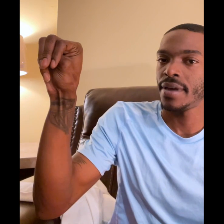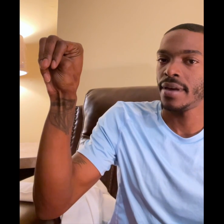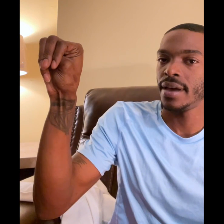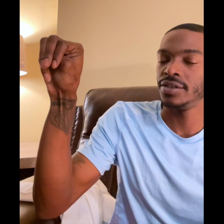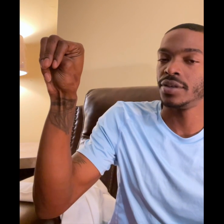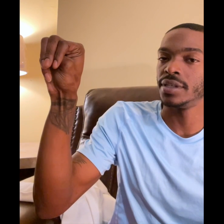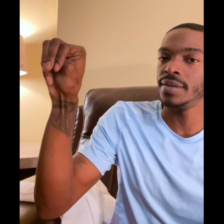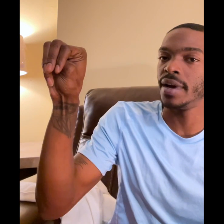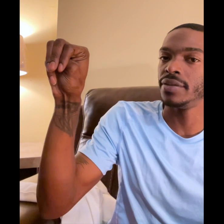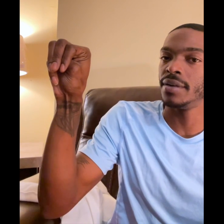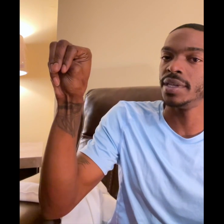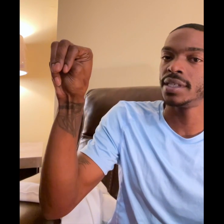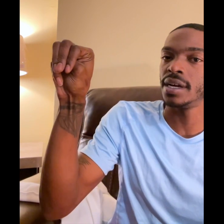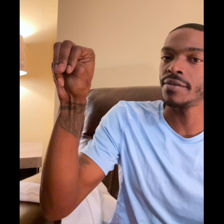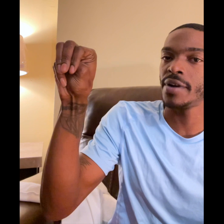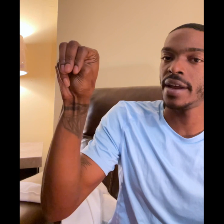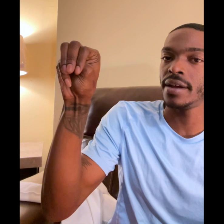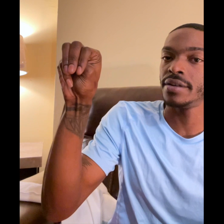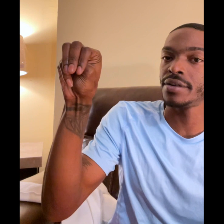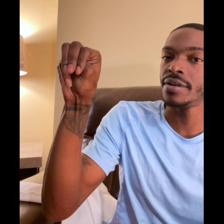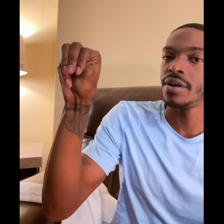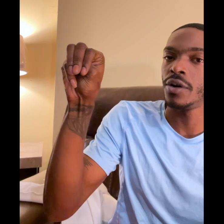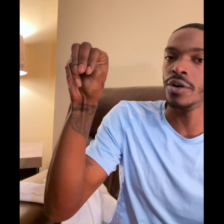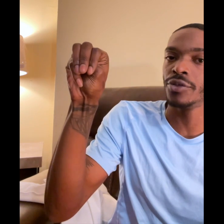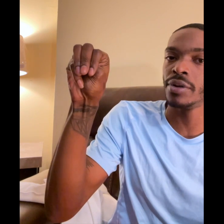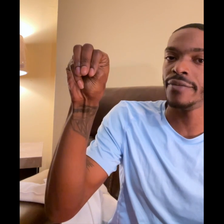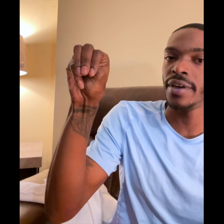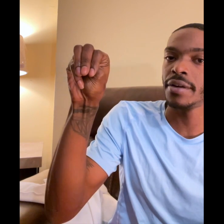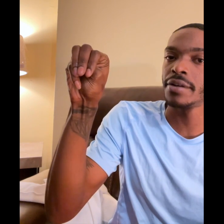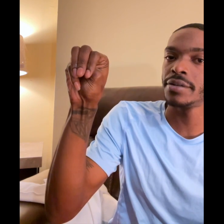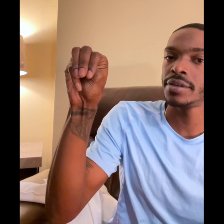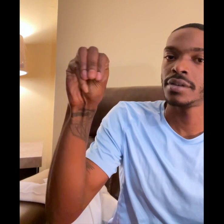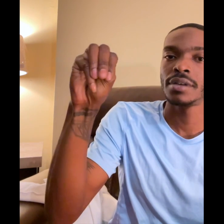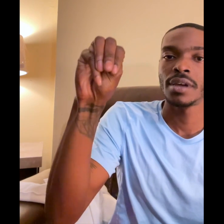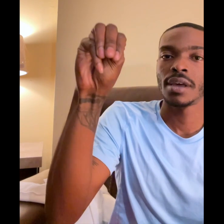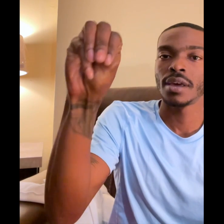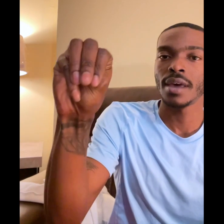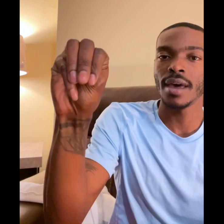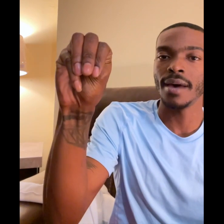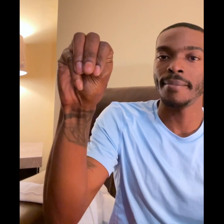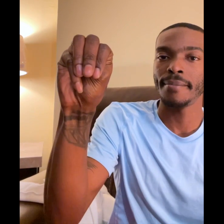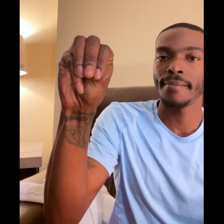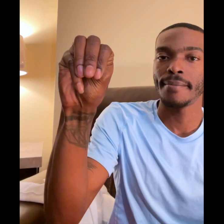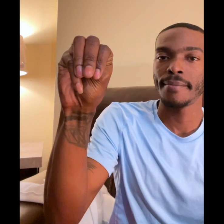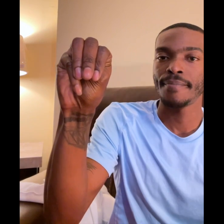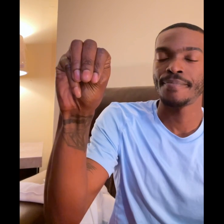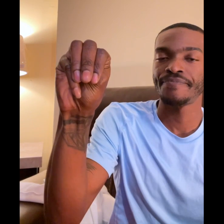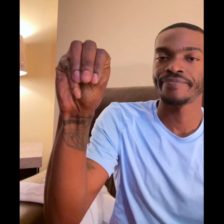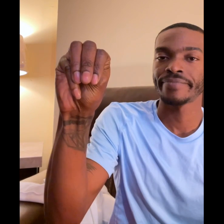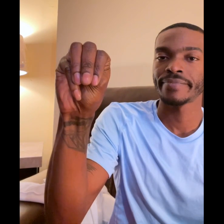As you can see, my thumb is tucked right under all 3 fingers. M.